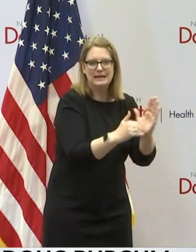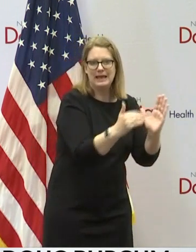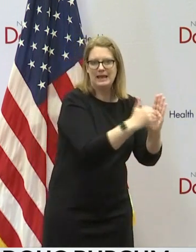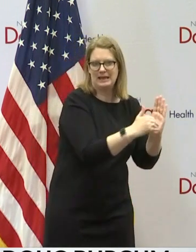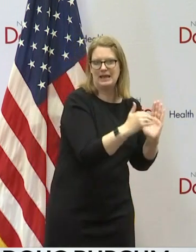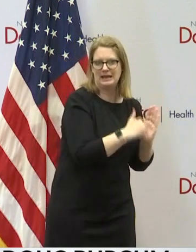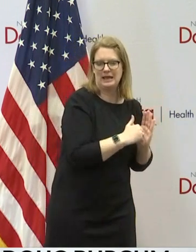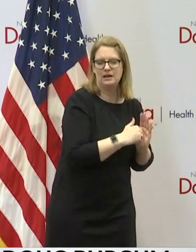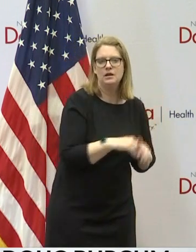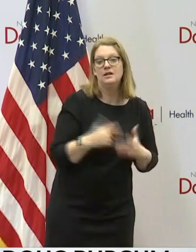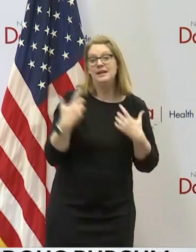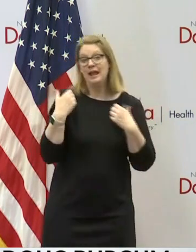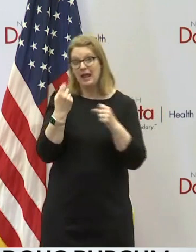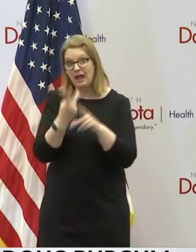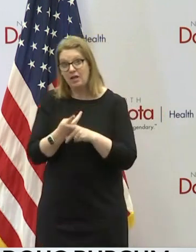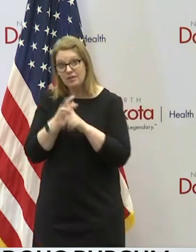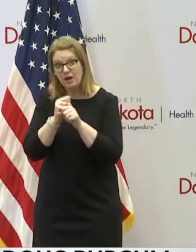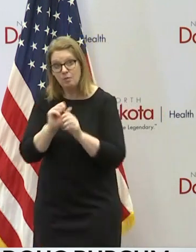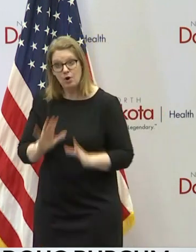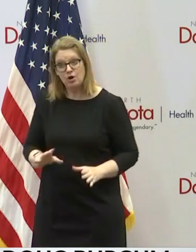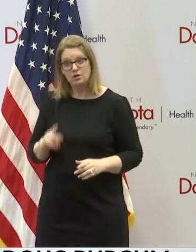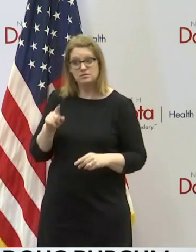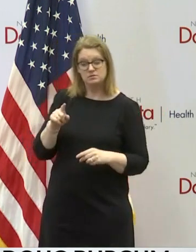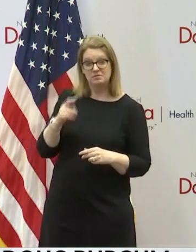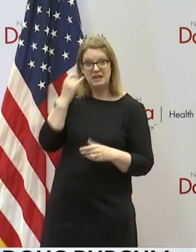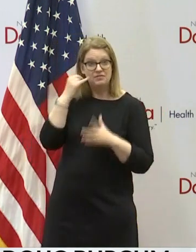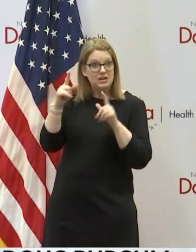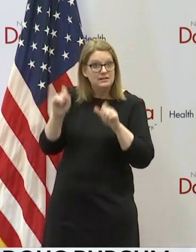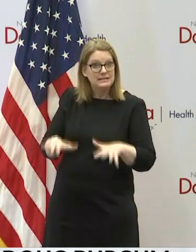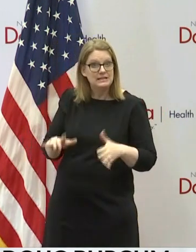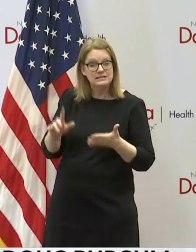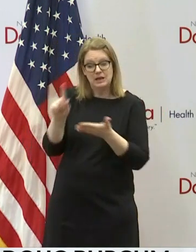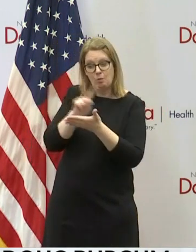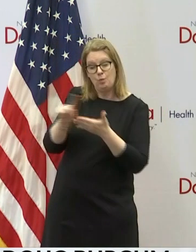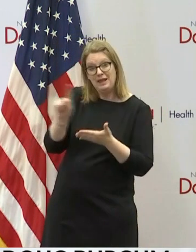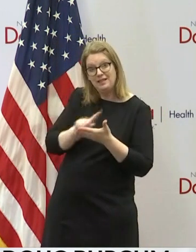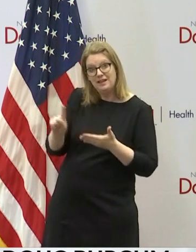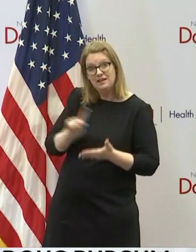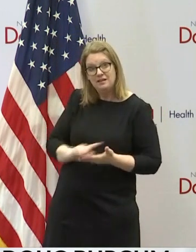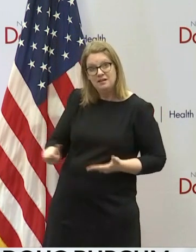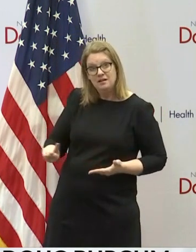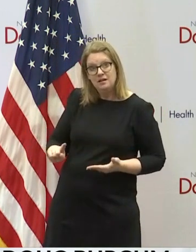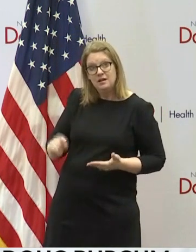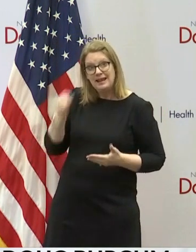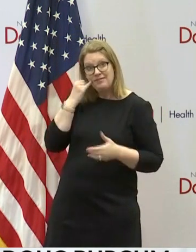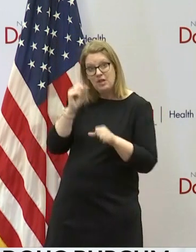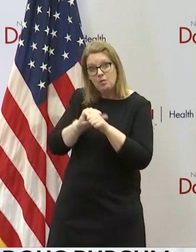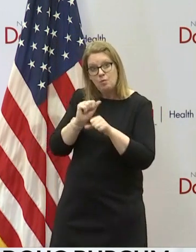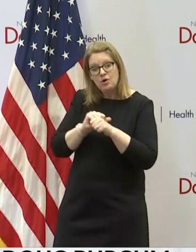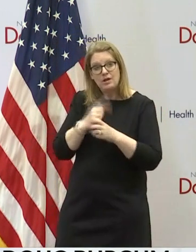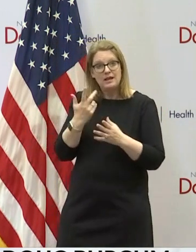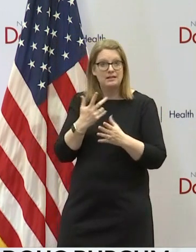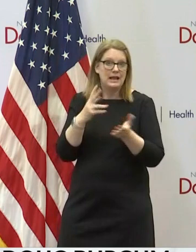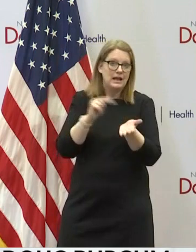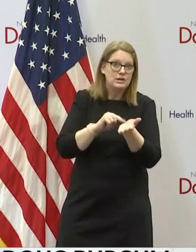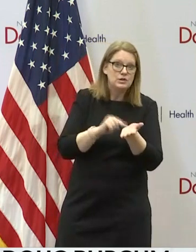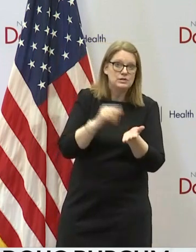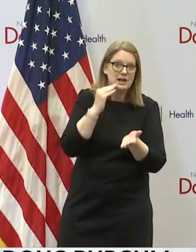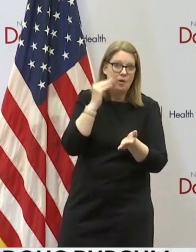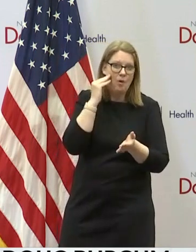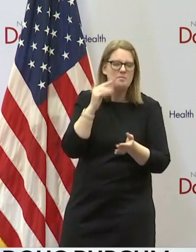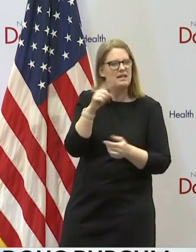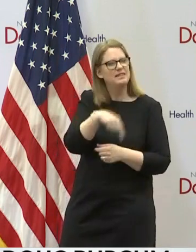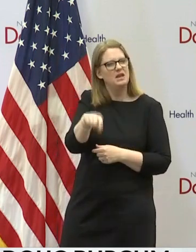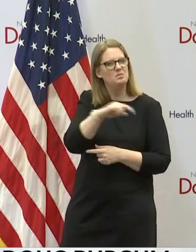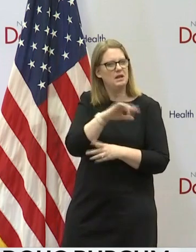prior. Healthcare workers, for example, may, if they're getting tested every week, if they work in a long-term care facility, would be part of that, and